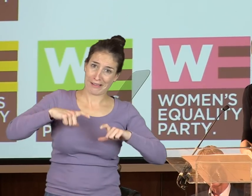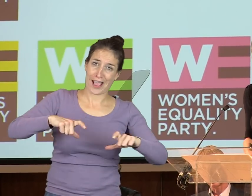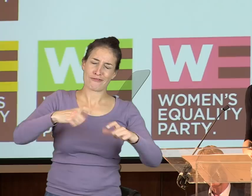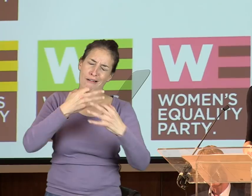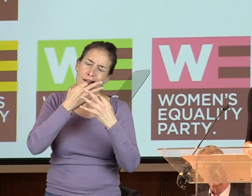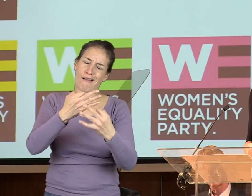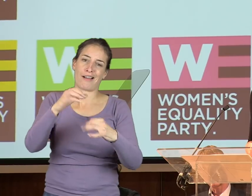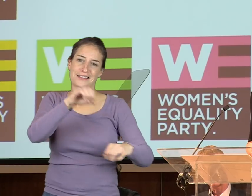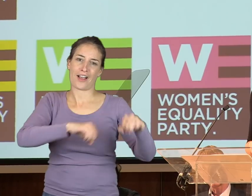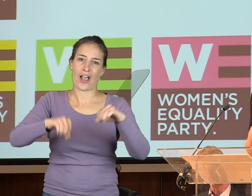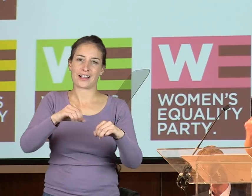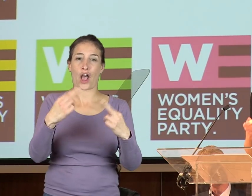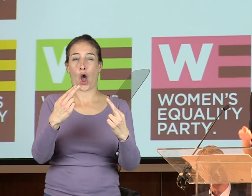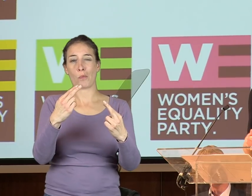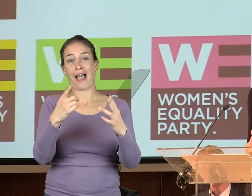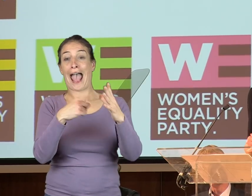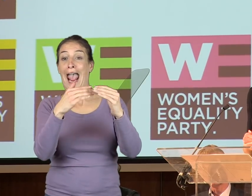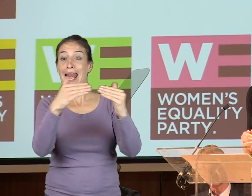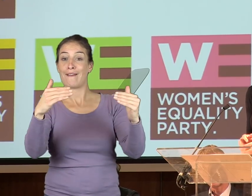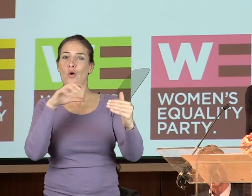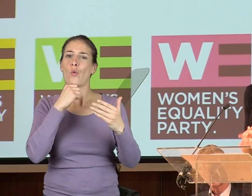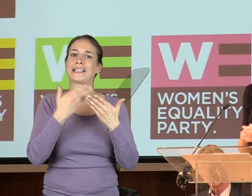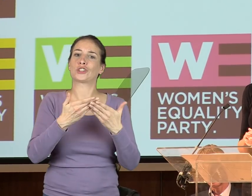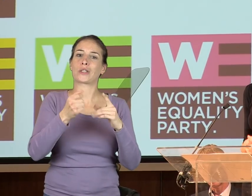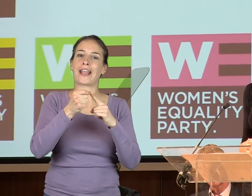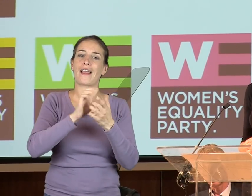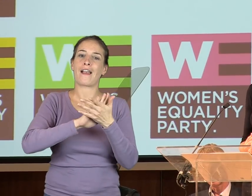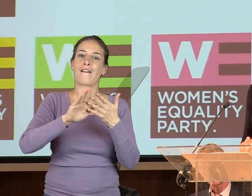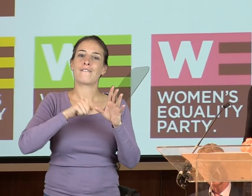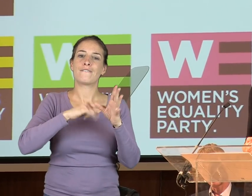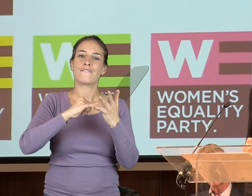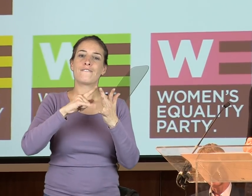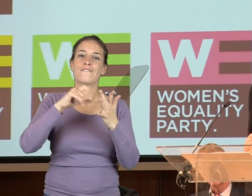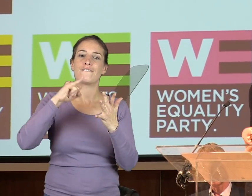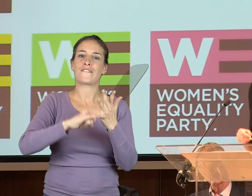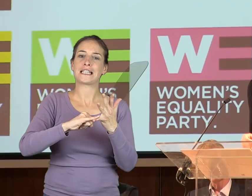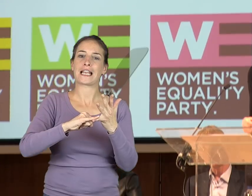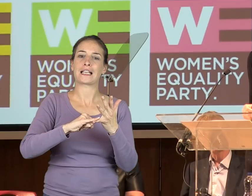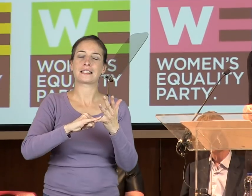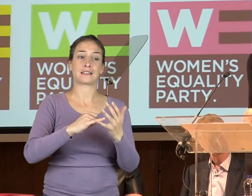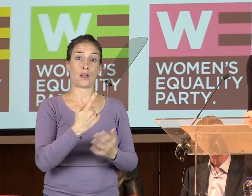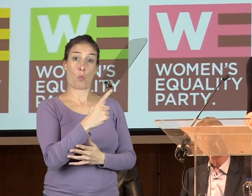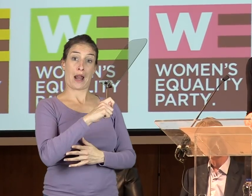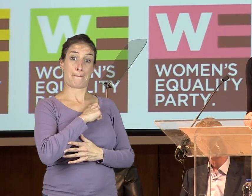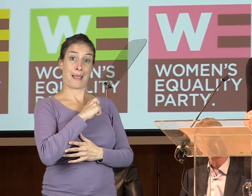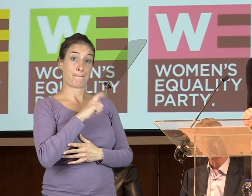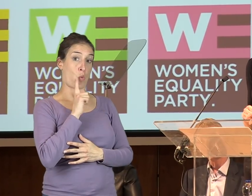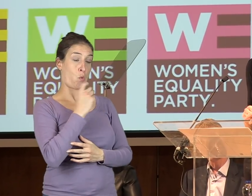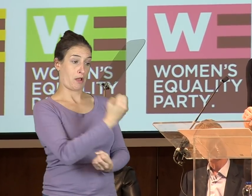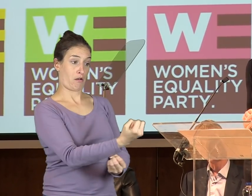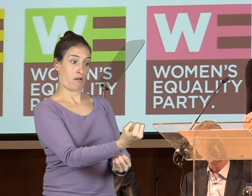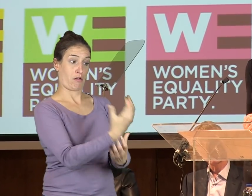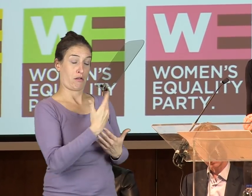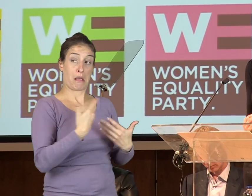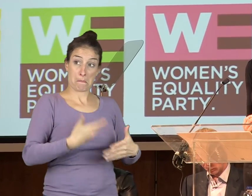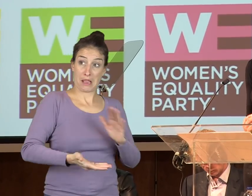A level. We heard from a member of our party who took physics at A level. She was one of two girls in a class of